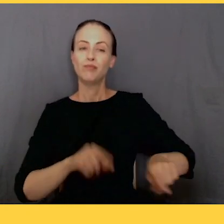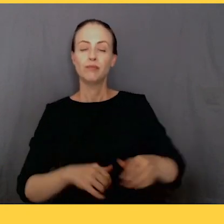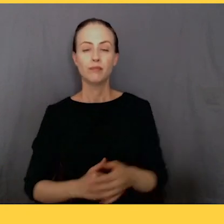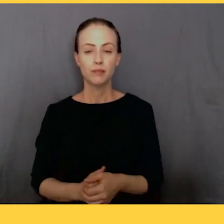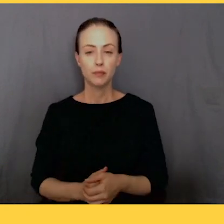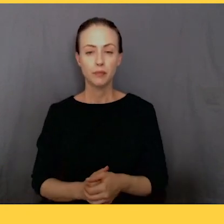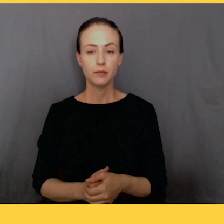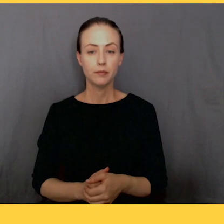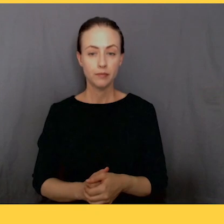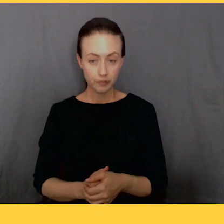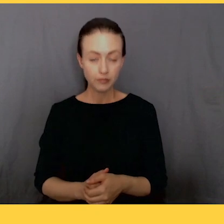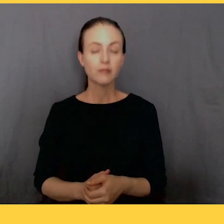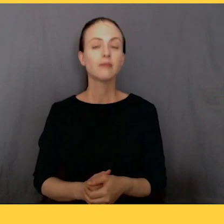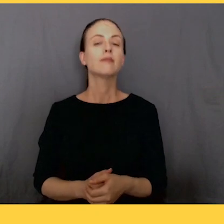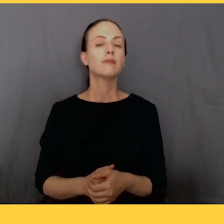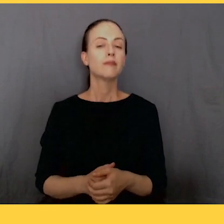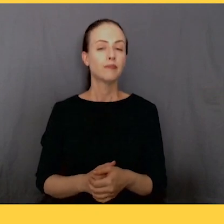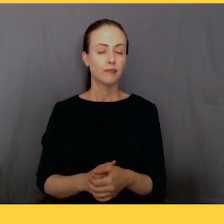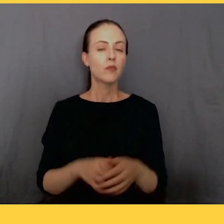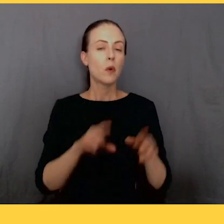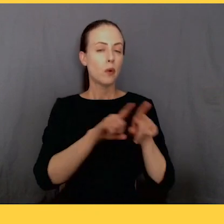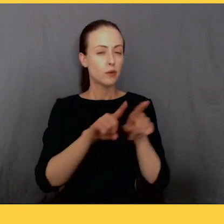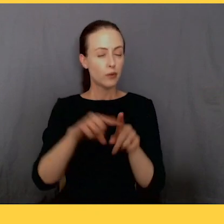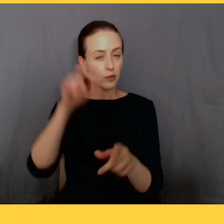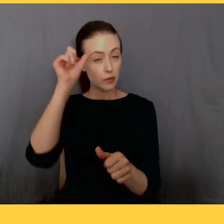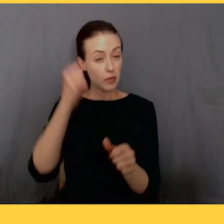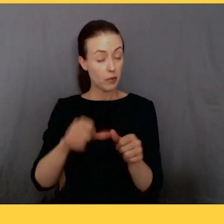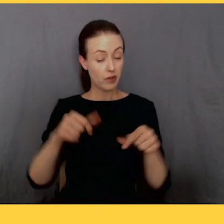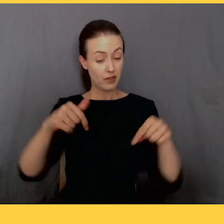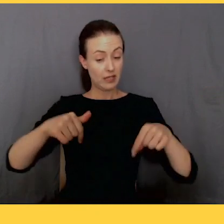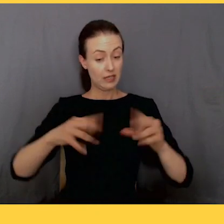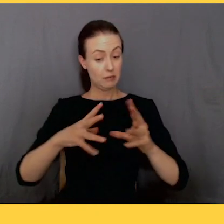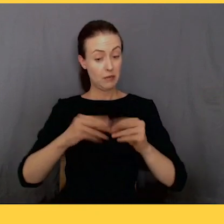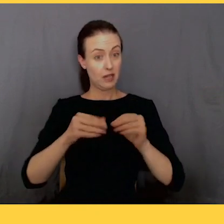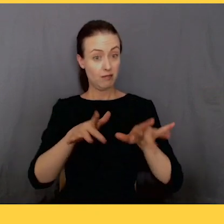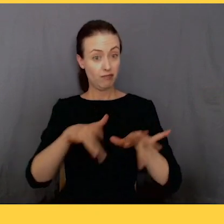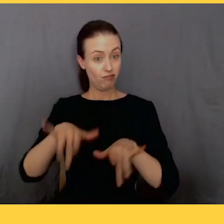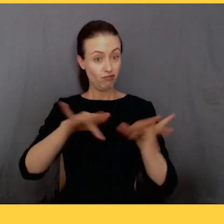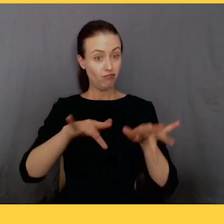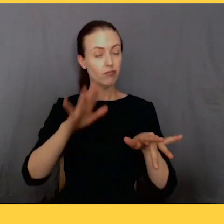going to be recorded, and it'll be available at